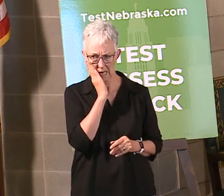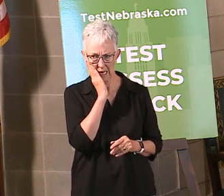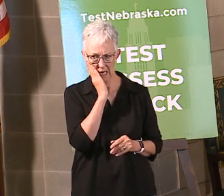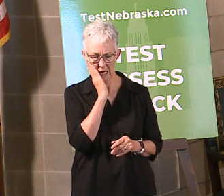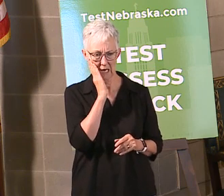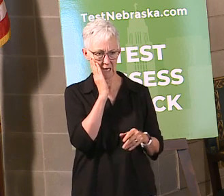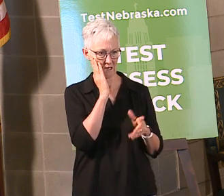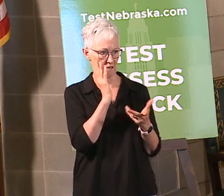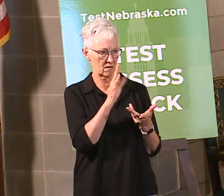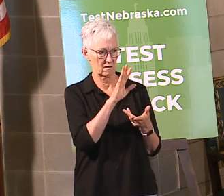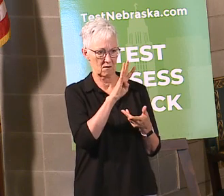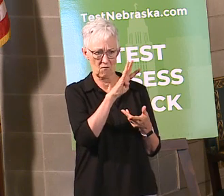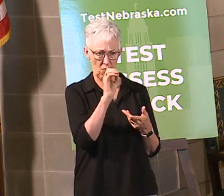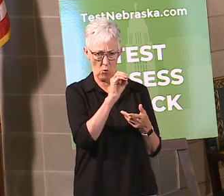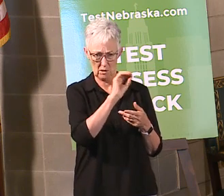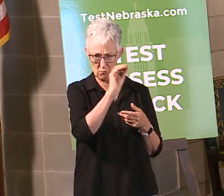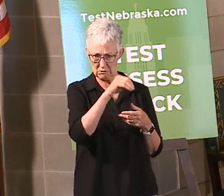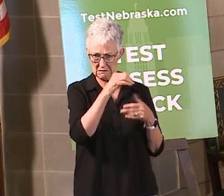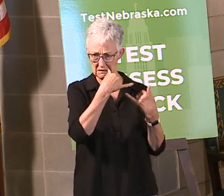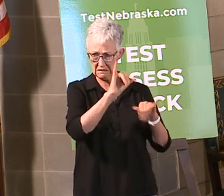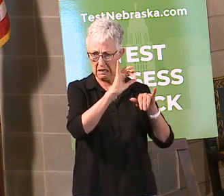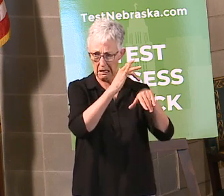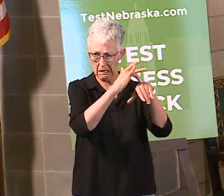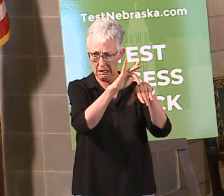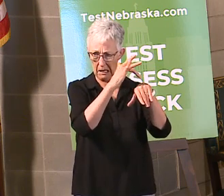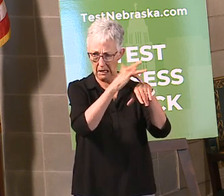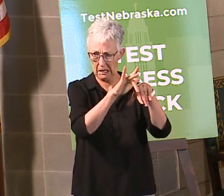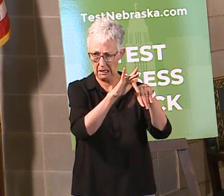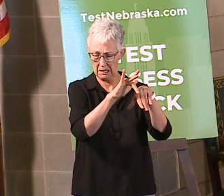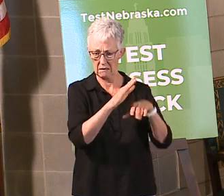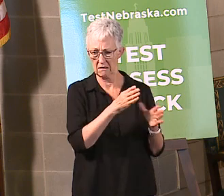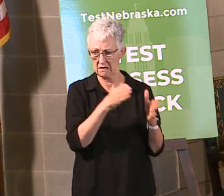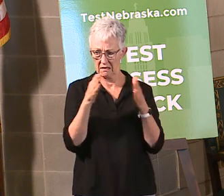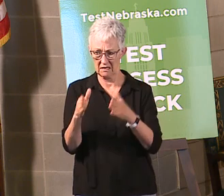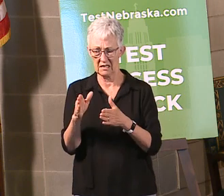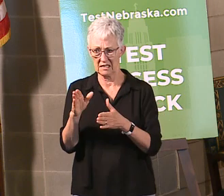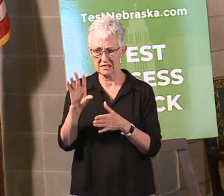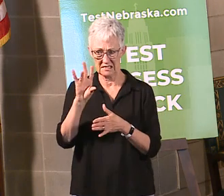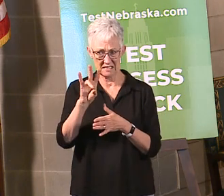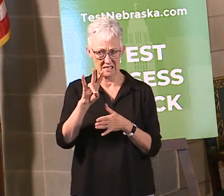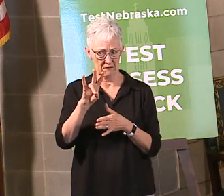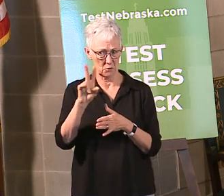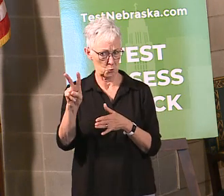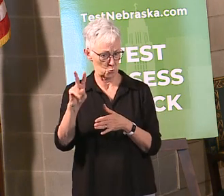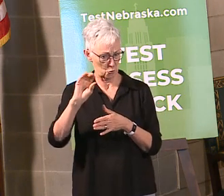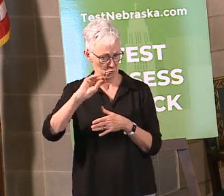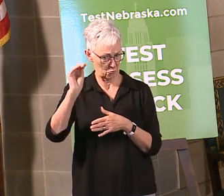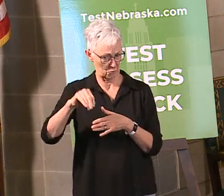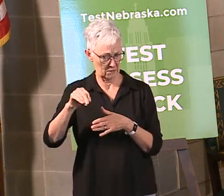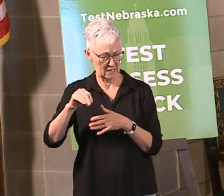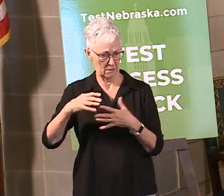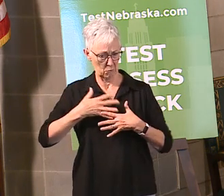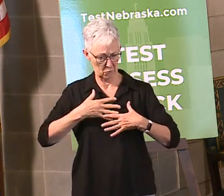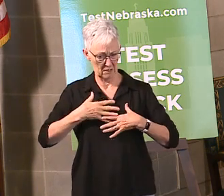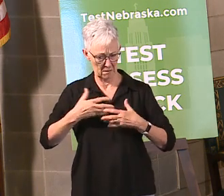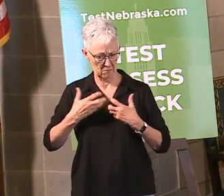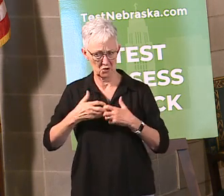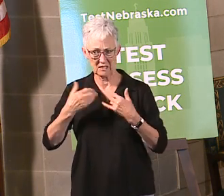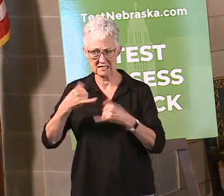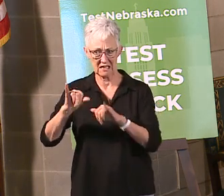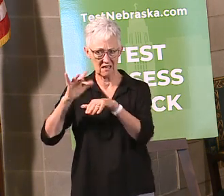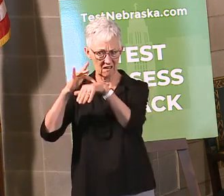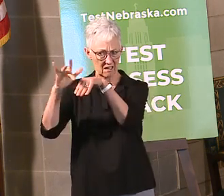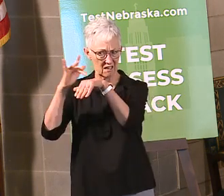are at 77%. When you were trying to flatten the curve at the beginning of all of this, is this something like numbers-wise you kind of expected to be at, or are you happy with this? Do you want it